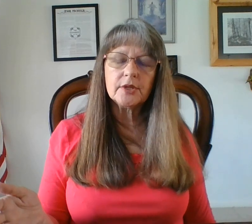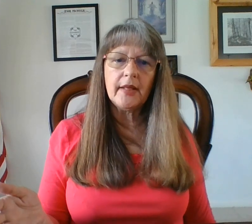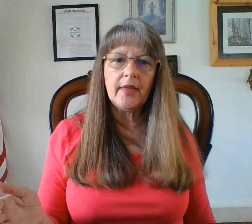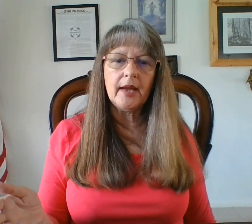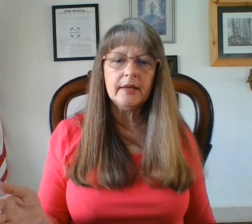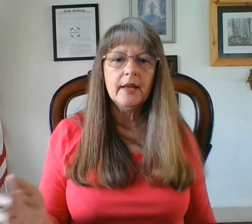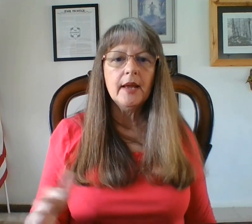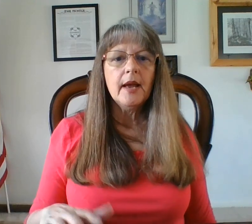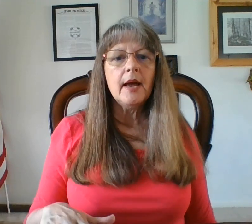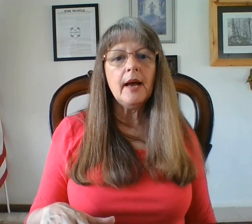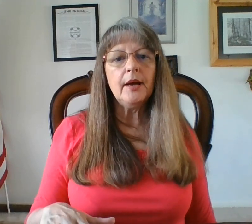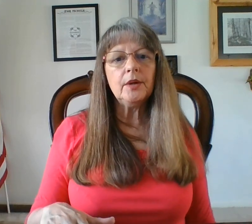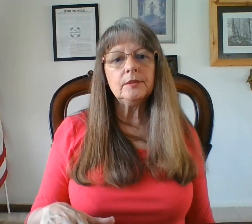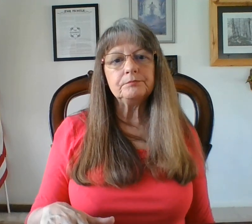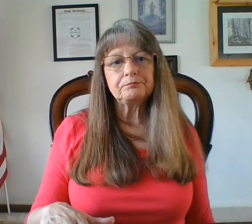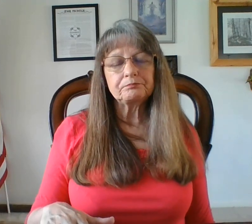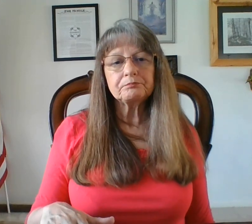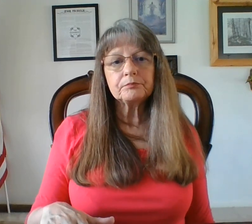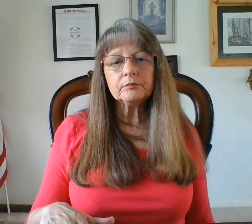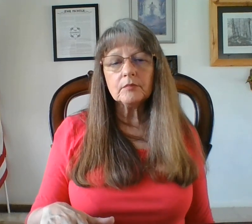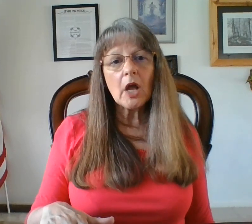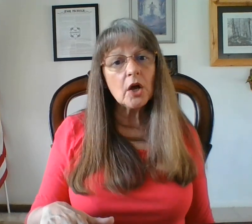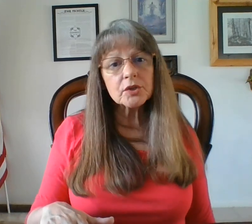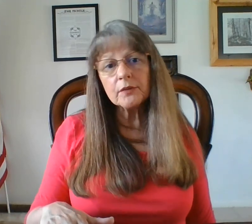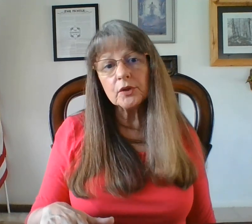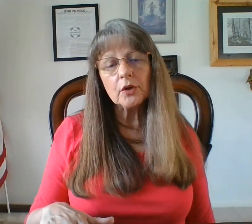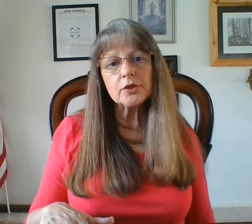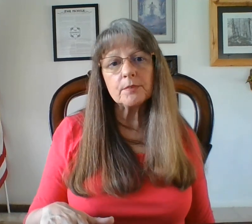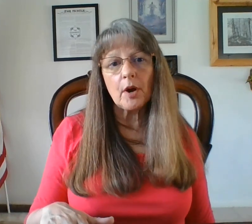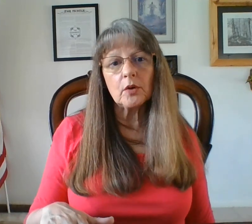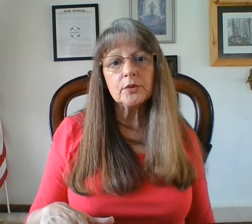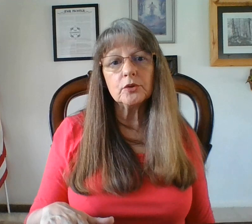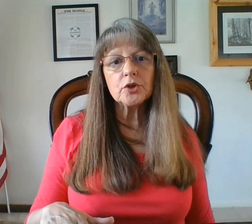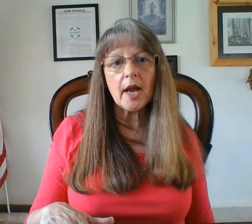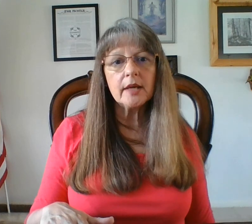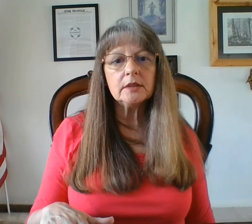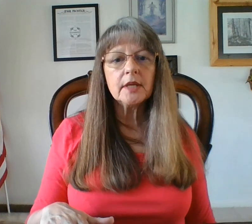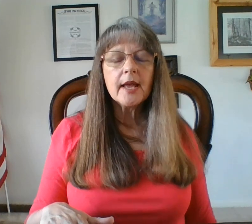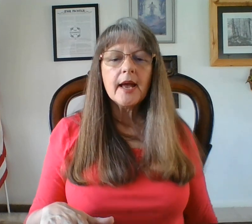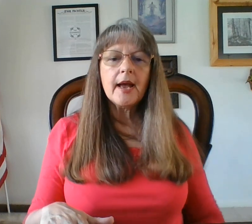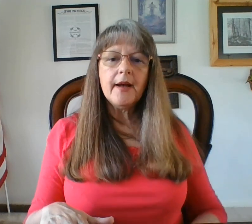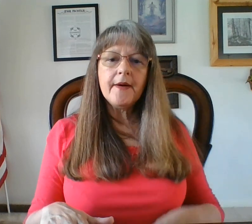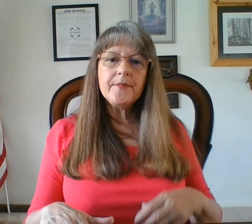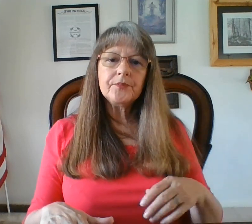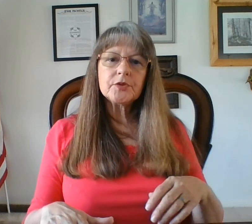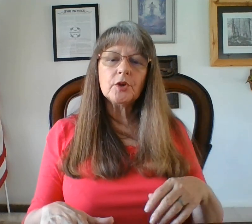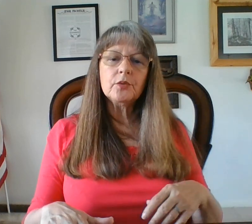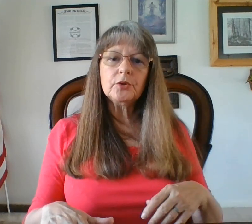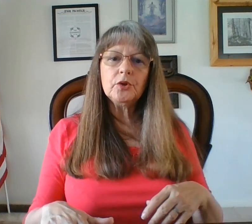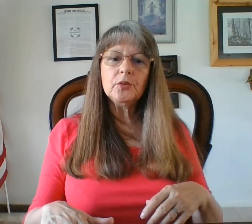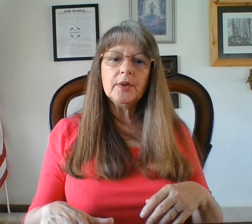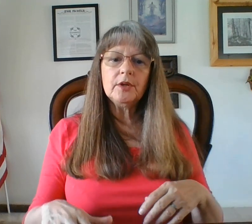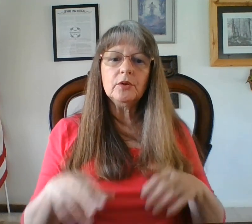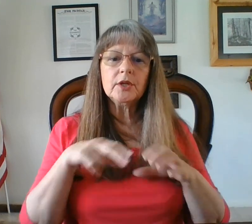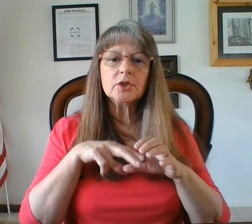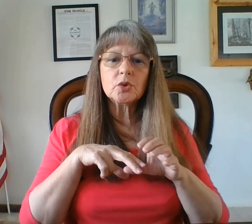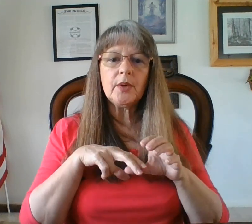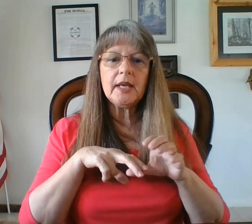understand that. Also, if you go to the park with your child, so you can